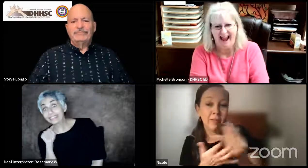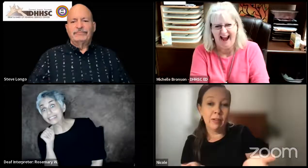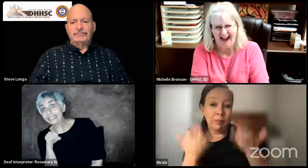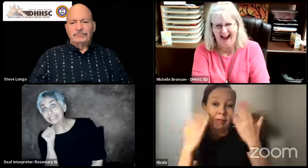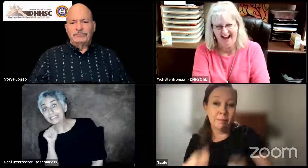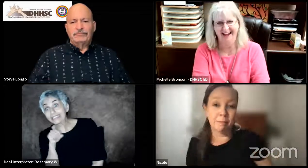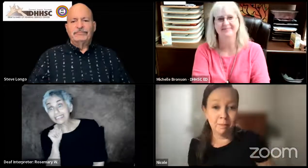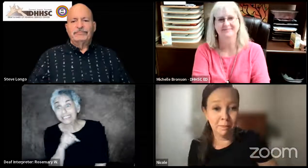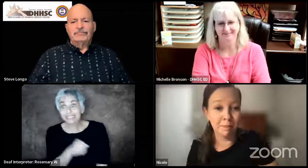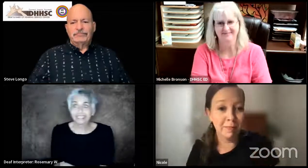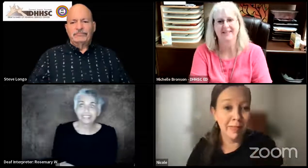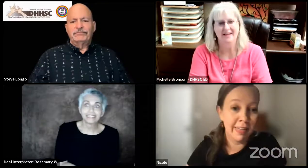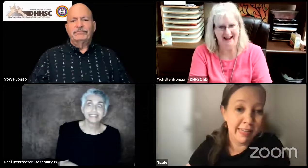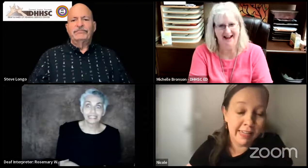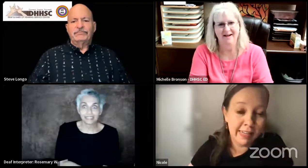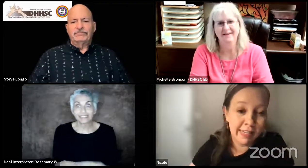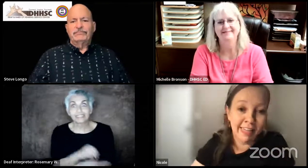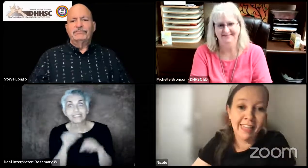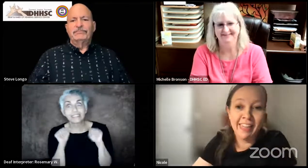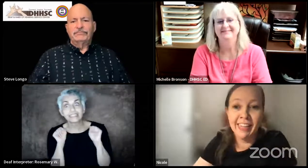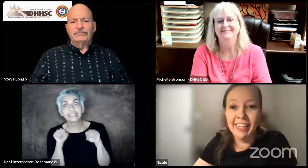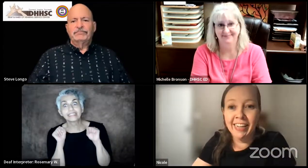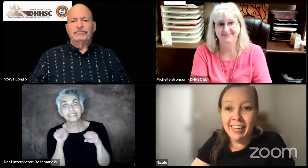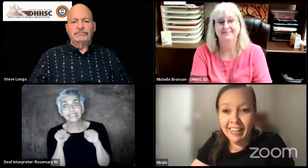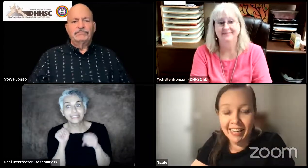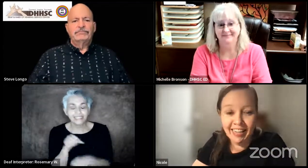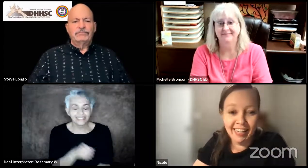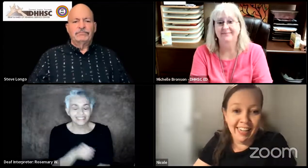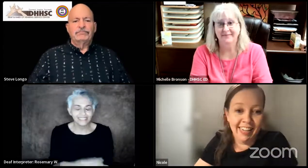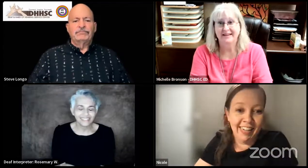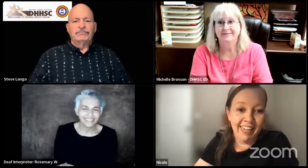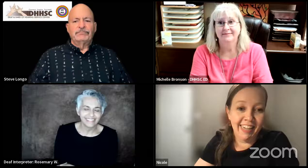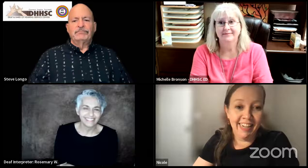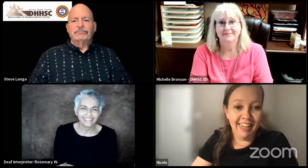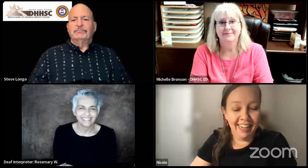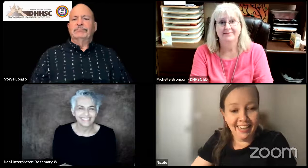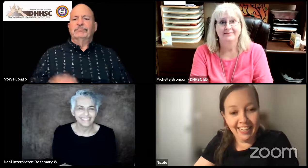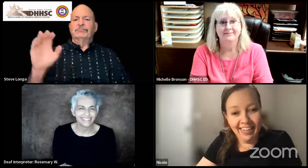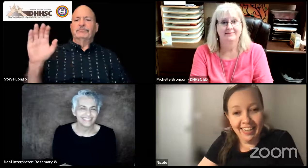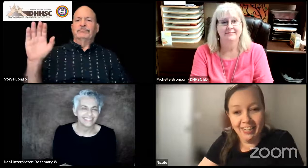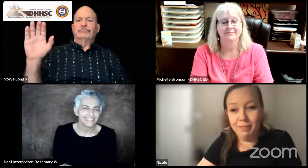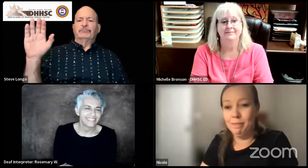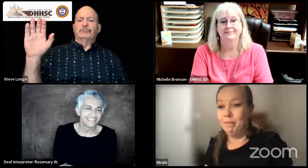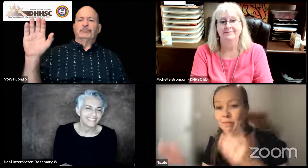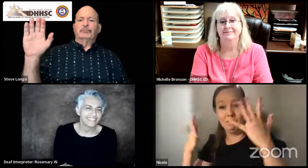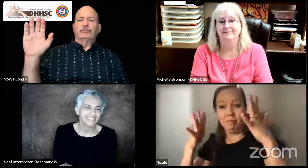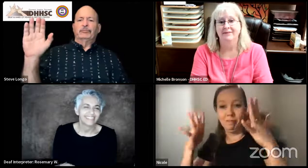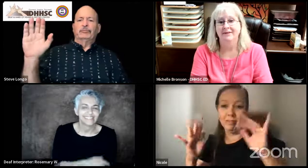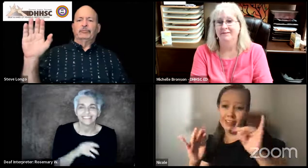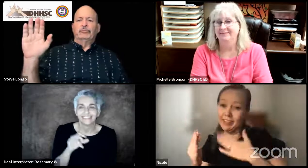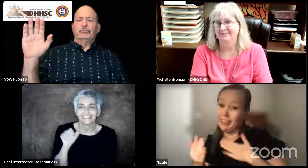Michelle's saying, yes, as please, a way board. to generate some funds.